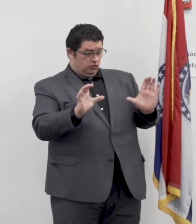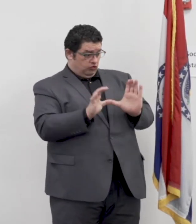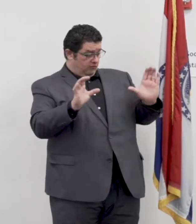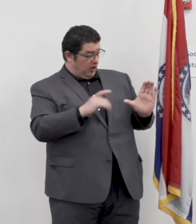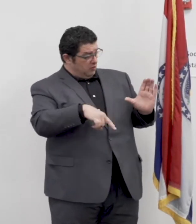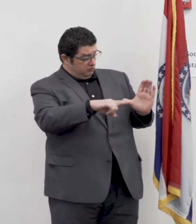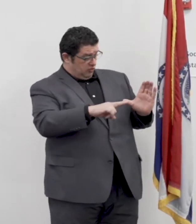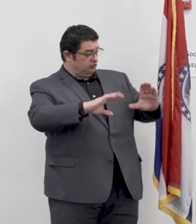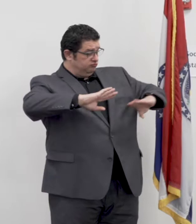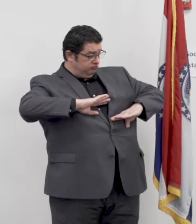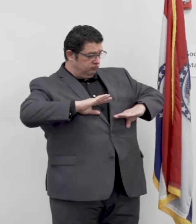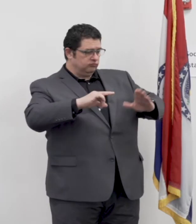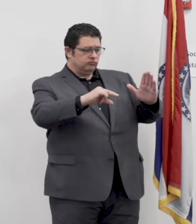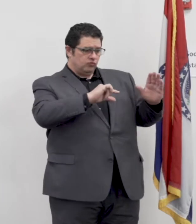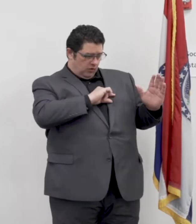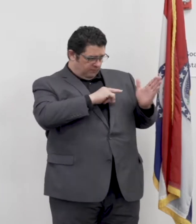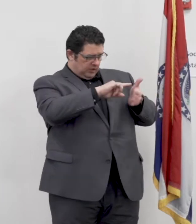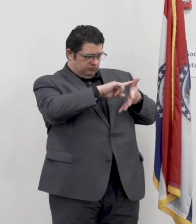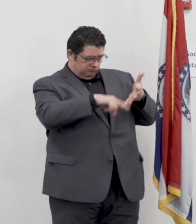grant programming.